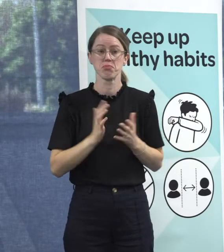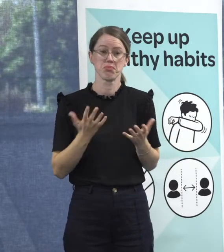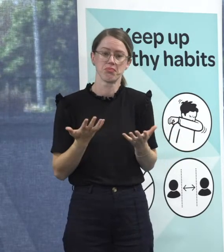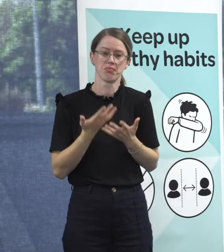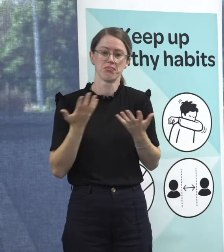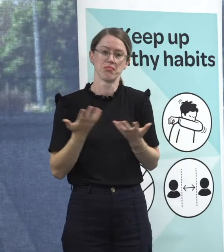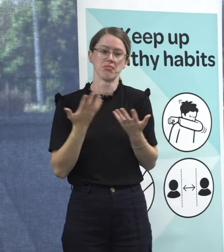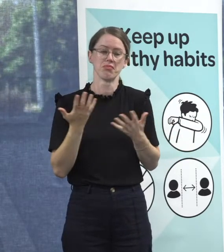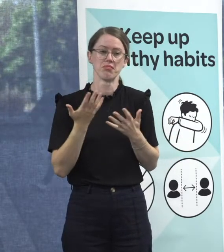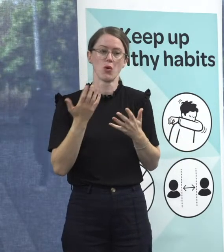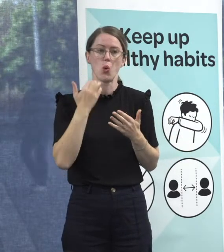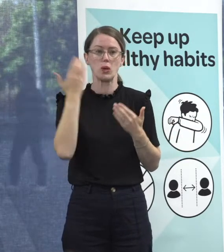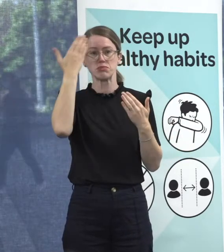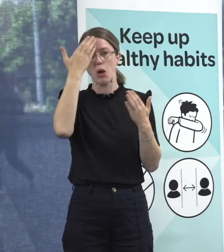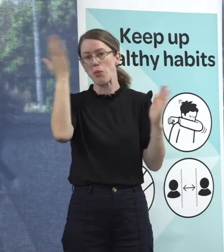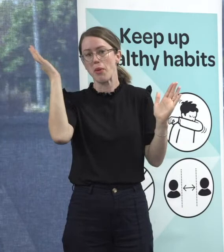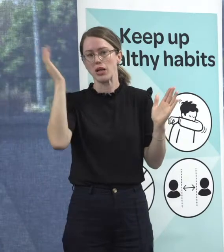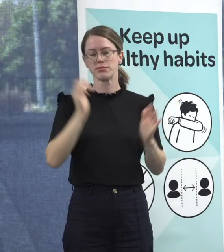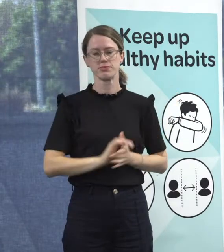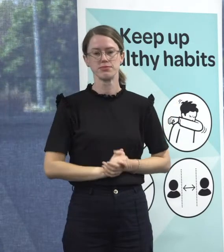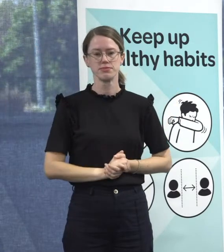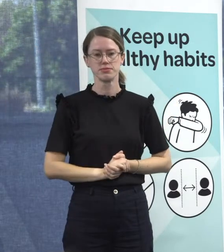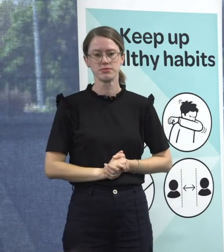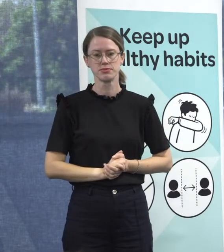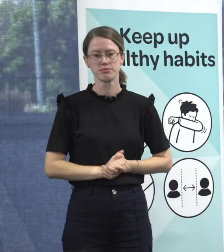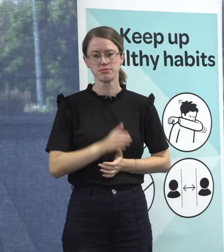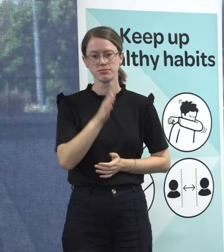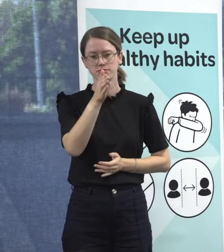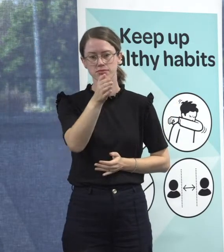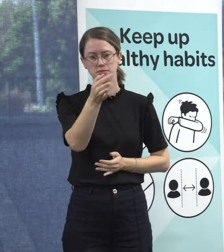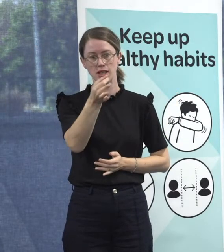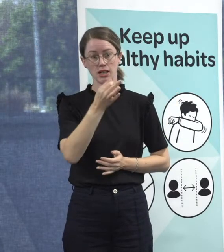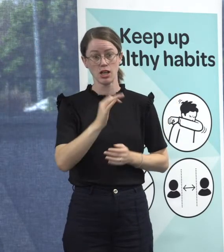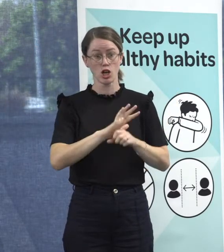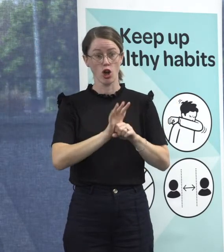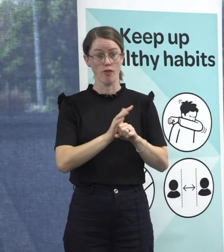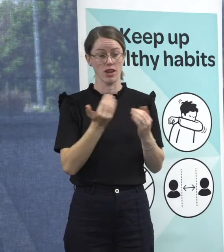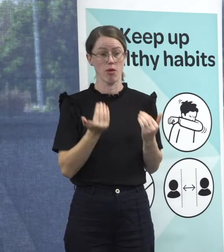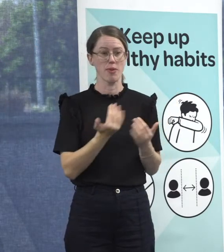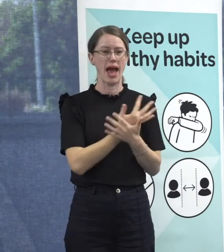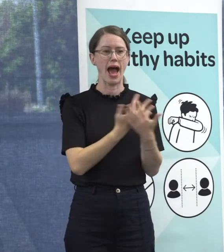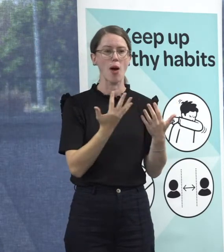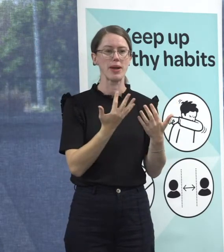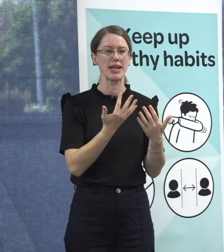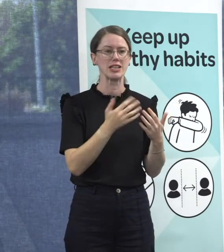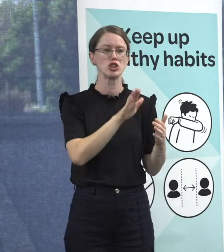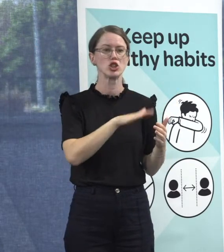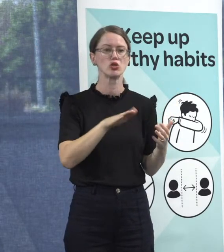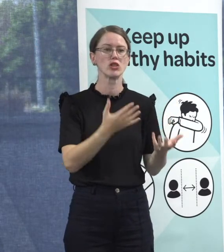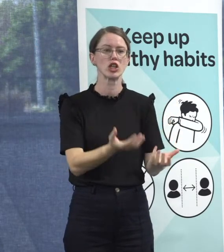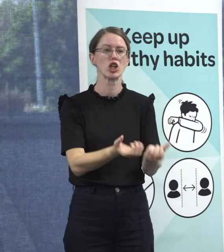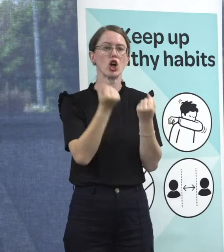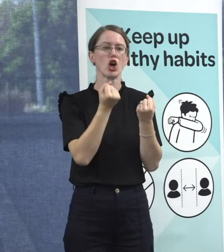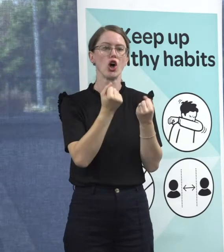course we'll keep every option on the table. How many of the current cases are kids who caught COVID at school since